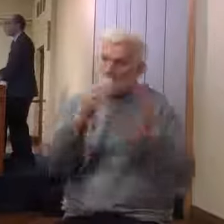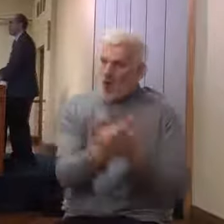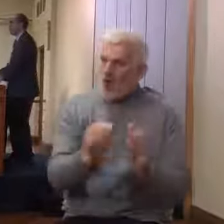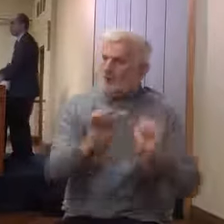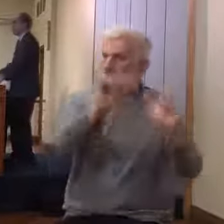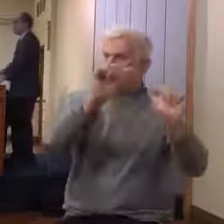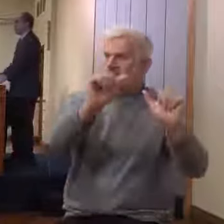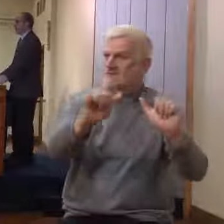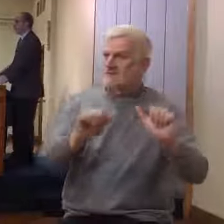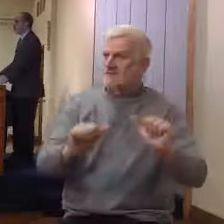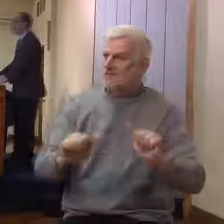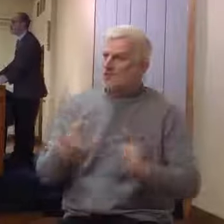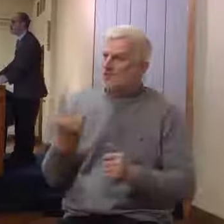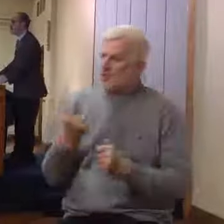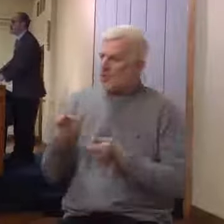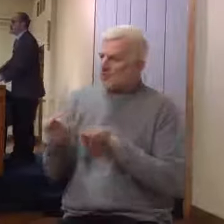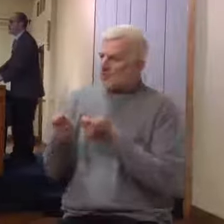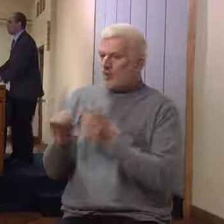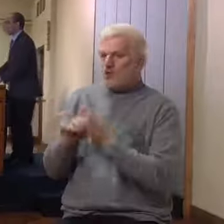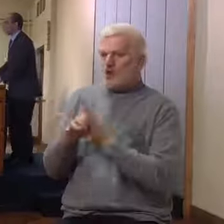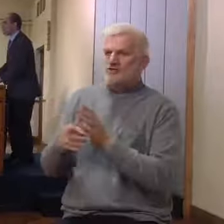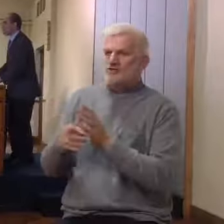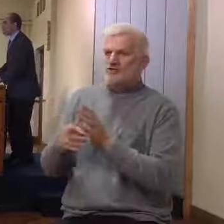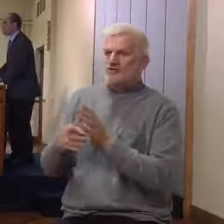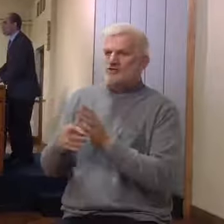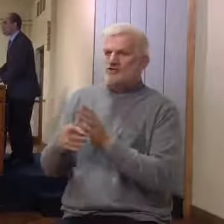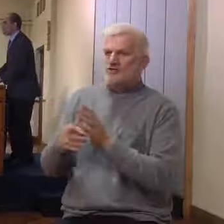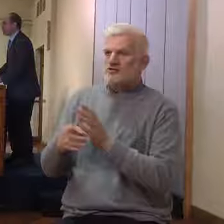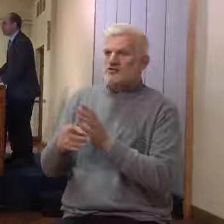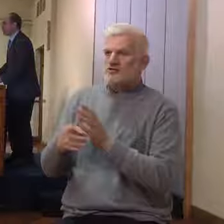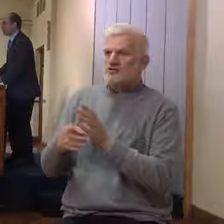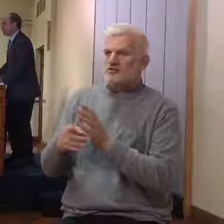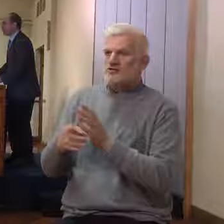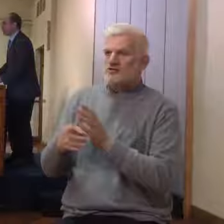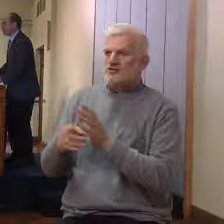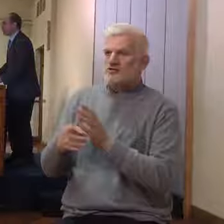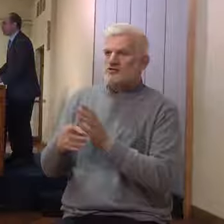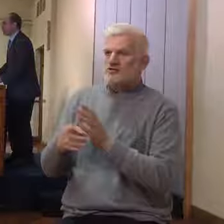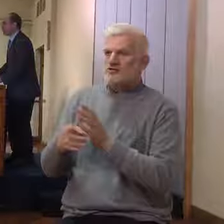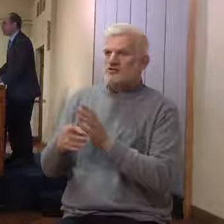head of the church. And you remember in the beginning,